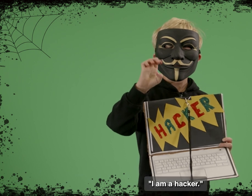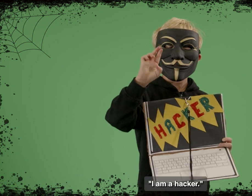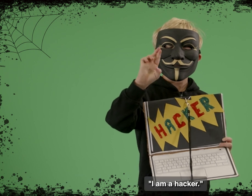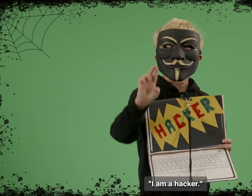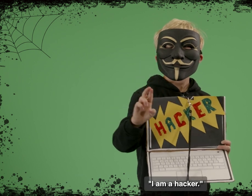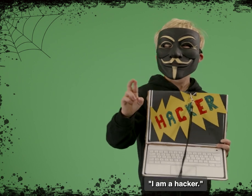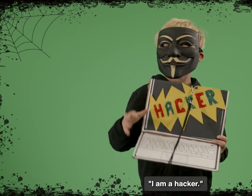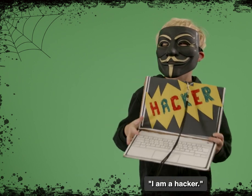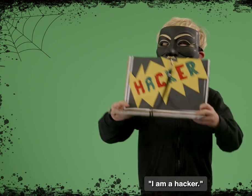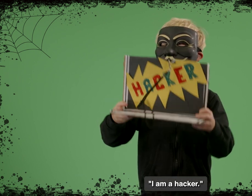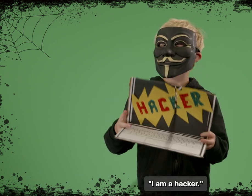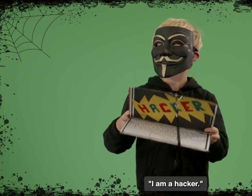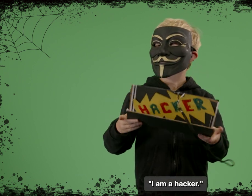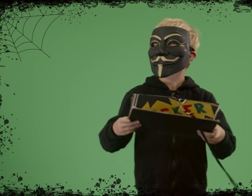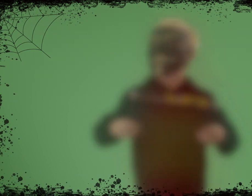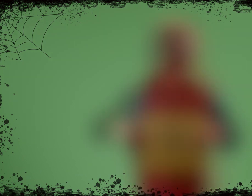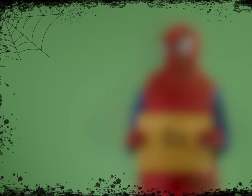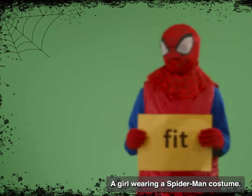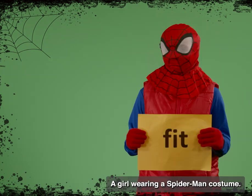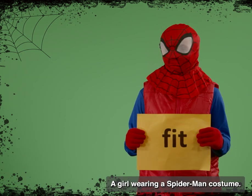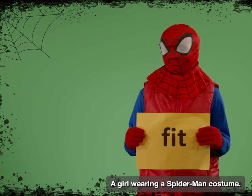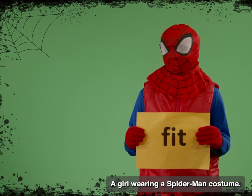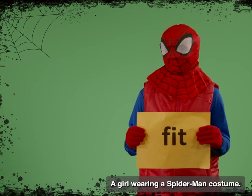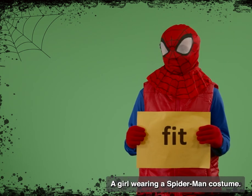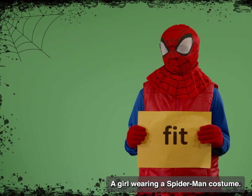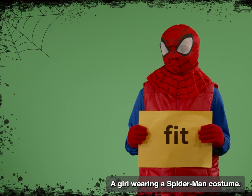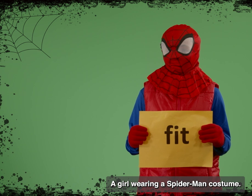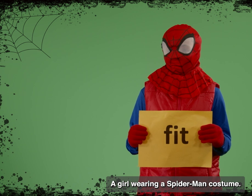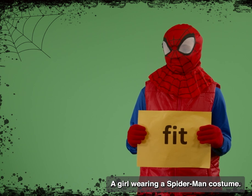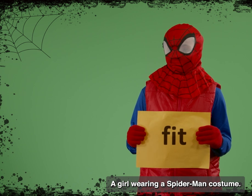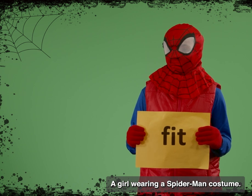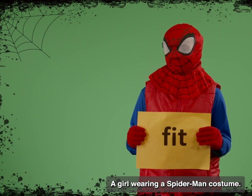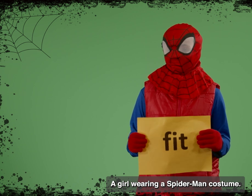I am a hacker. A girl wearing a Spider-Man costume.